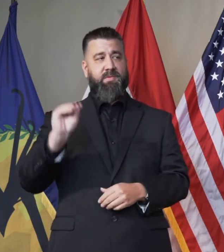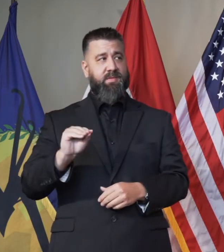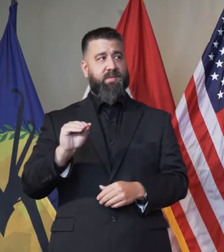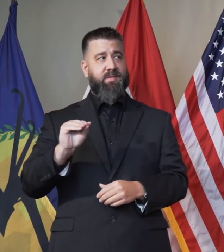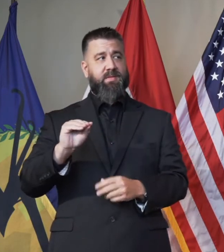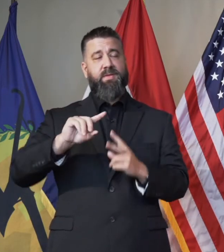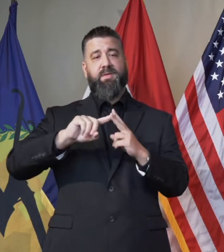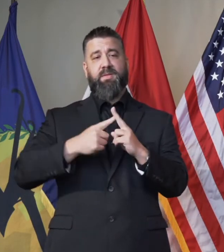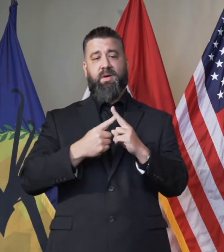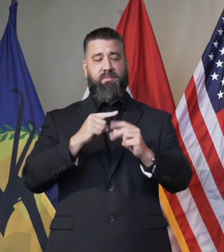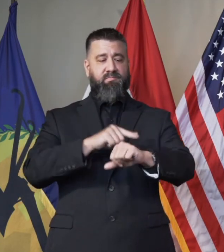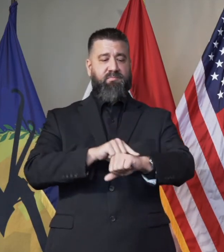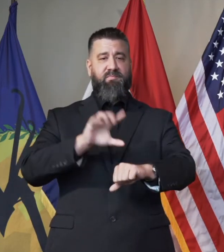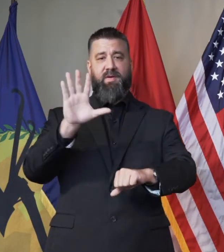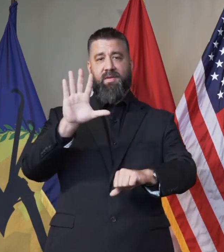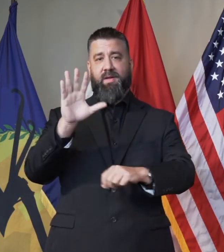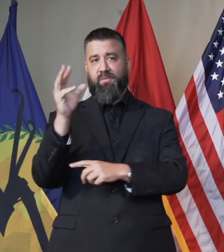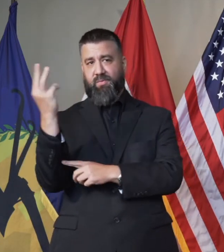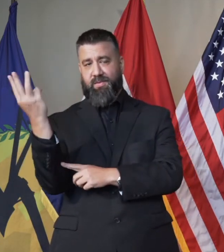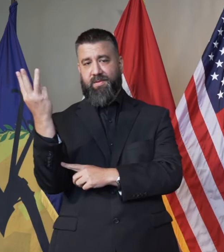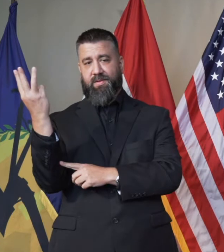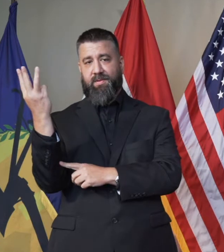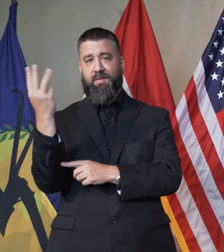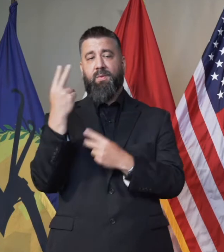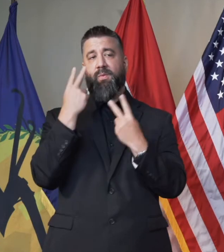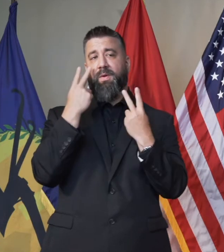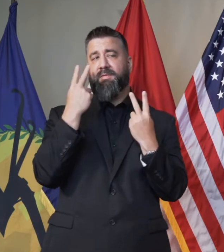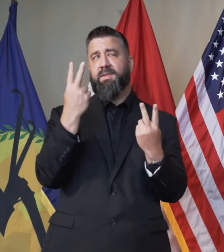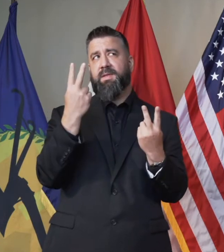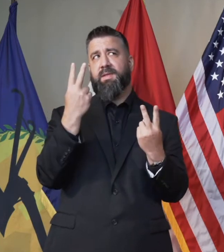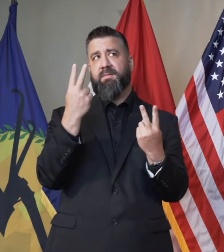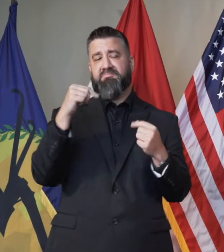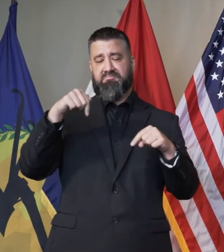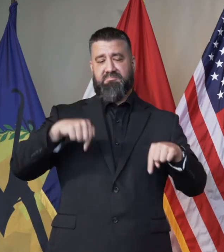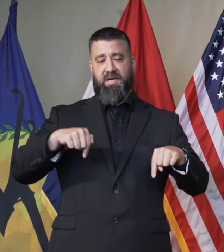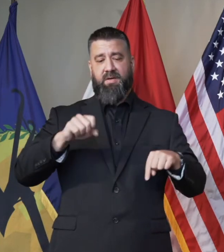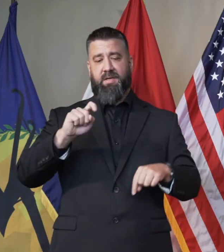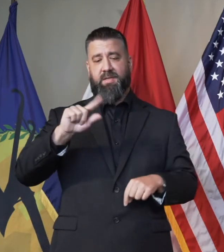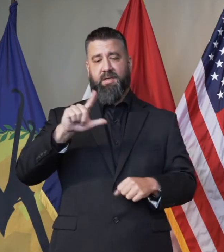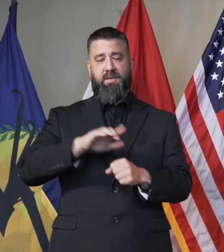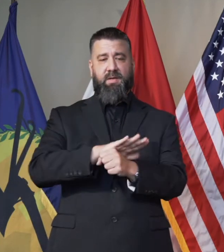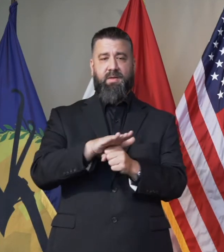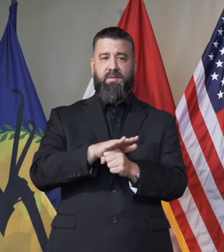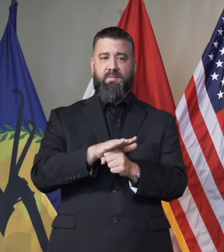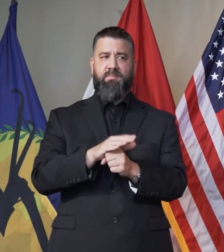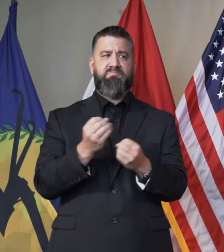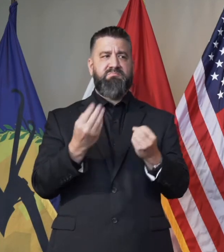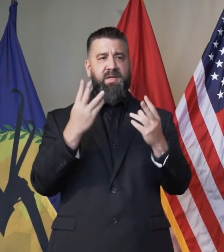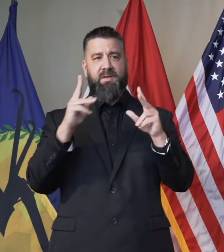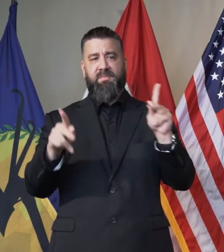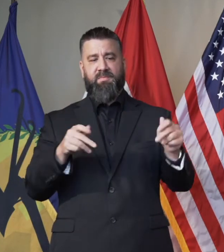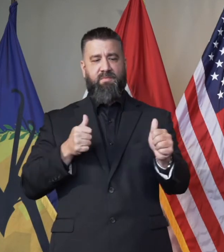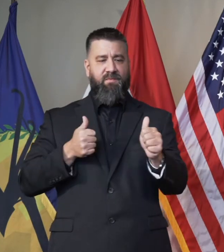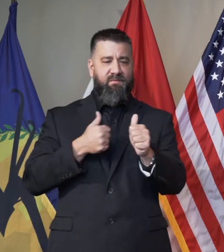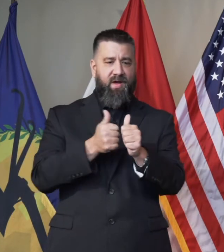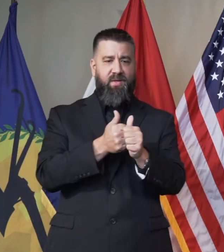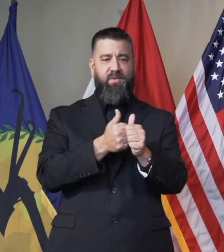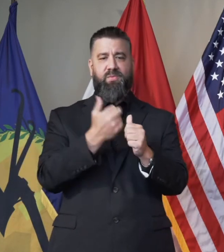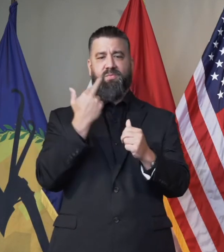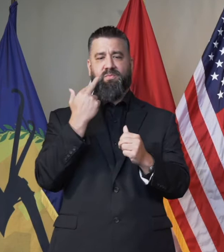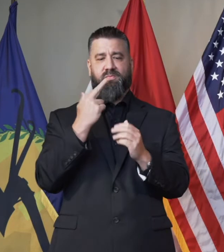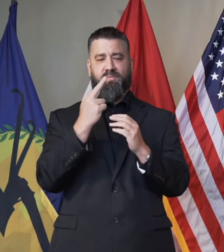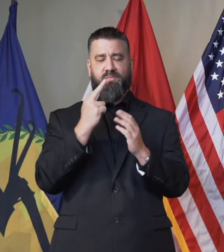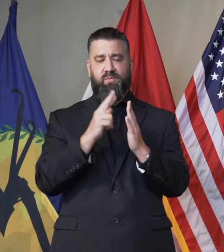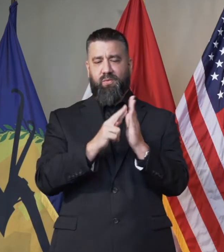Wednesday. We have seen in St. Louis County a really strong compliance with masking and social